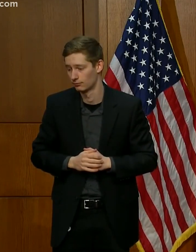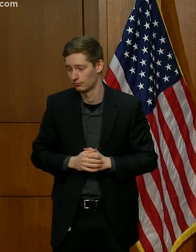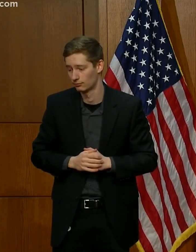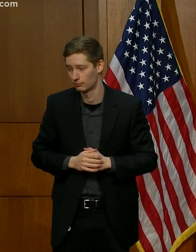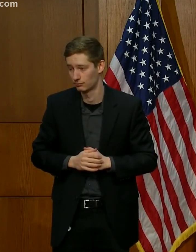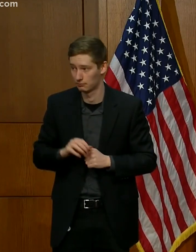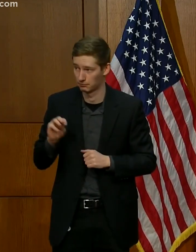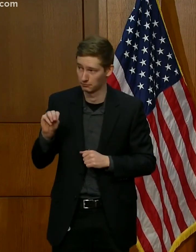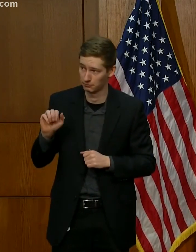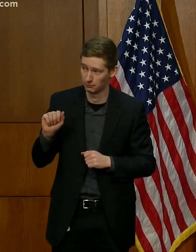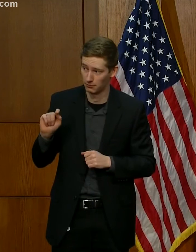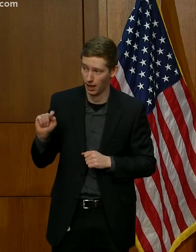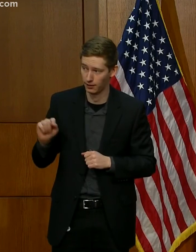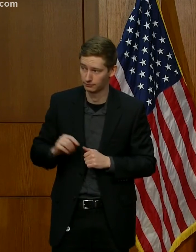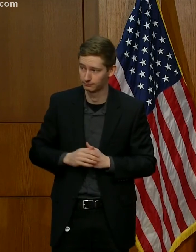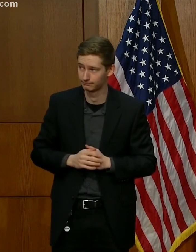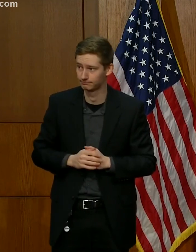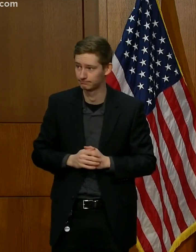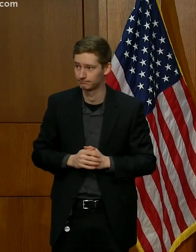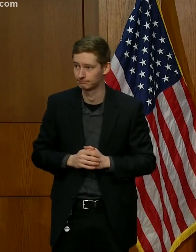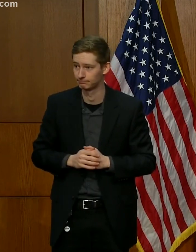Matt?